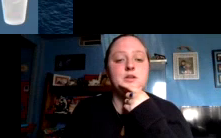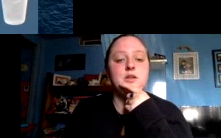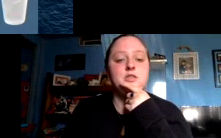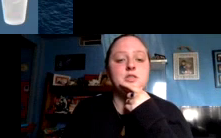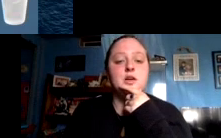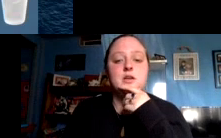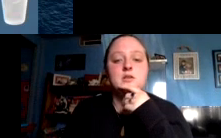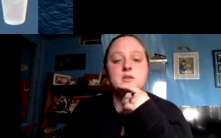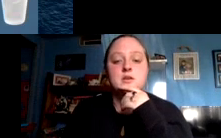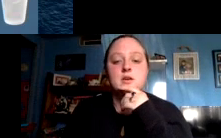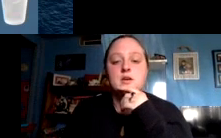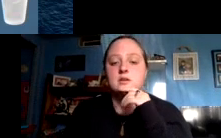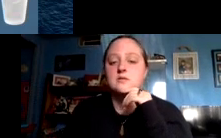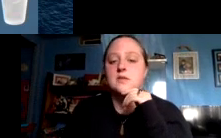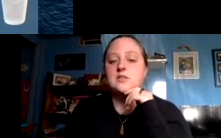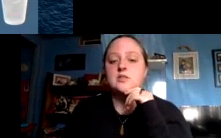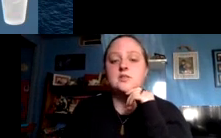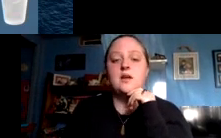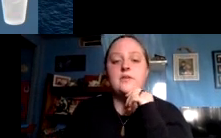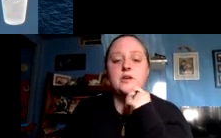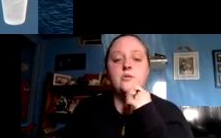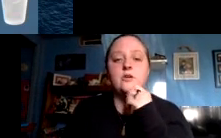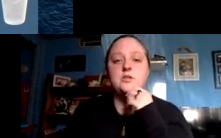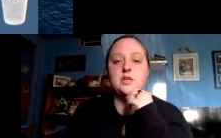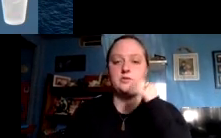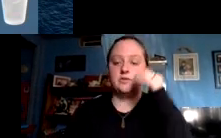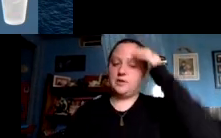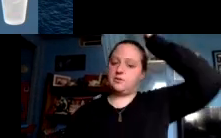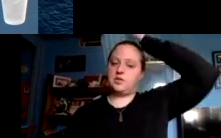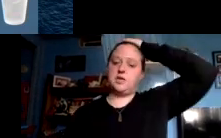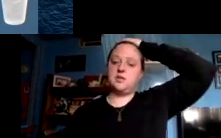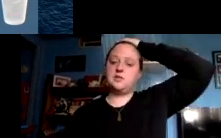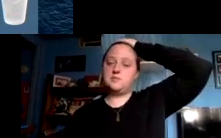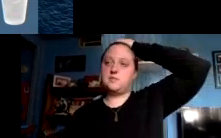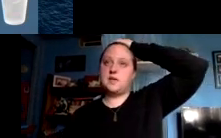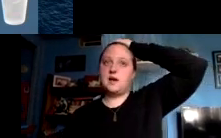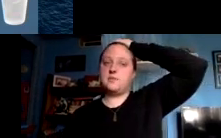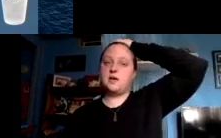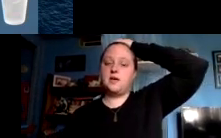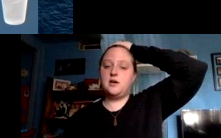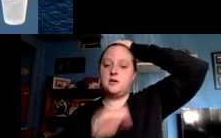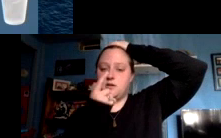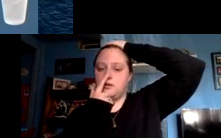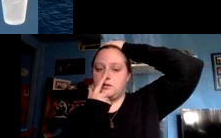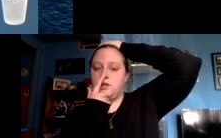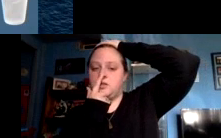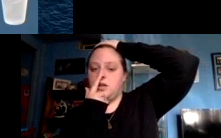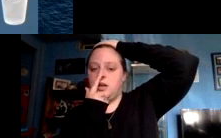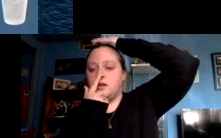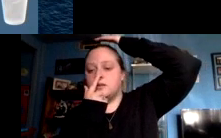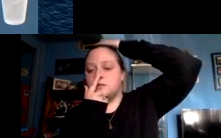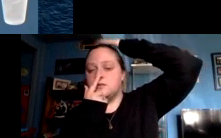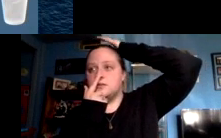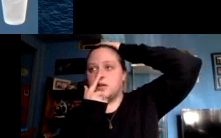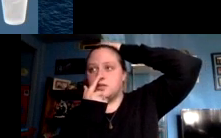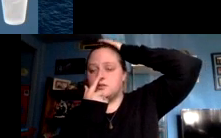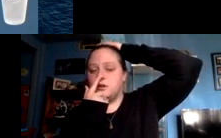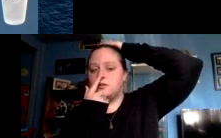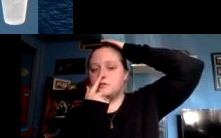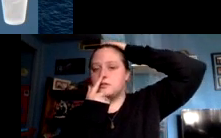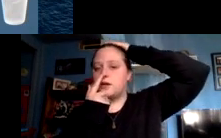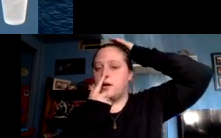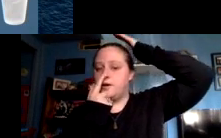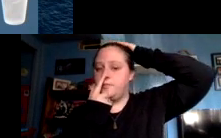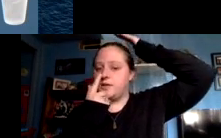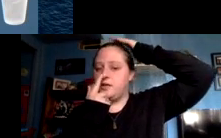her coordination, well, she's not very coordinated right now. She can't tap her head, touch her head, and touch